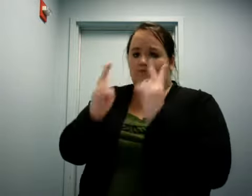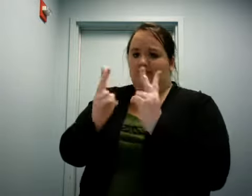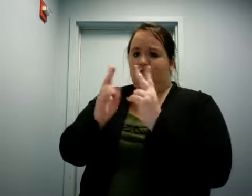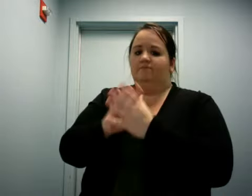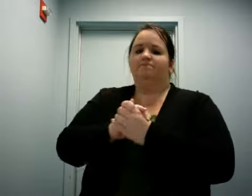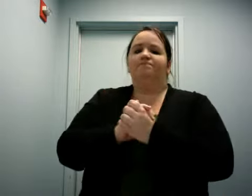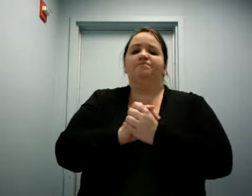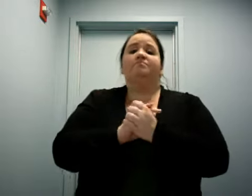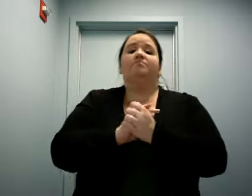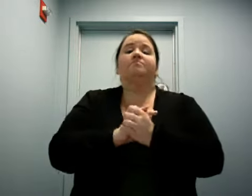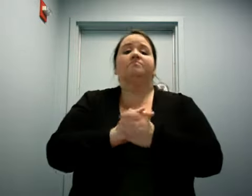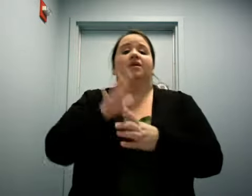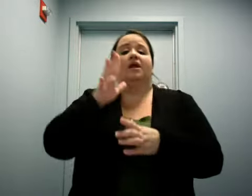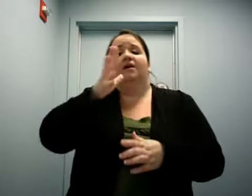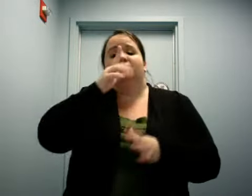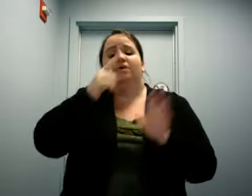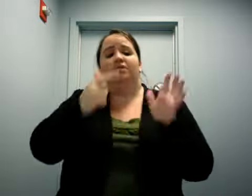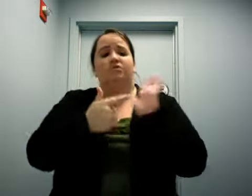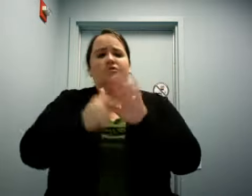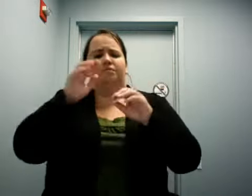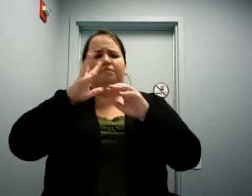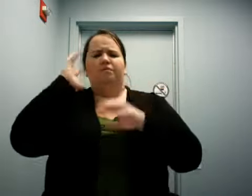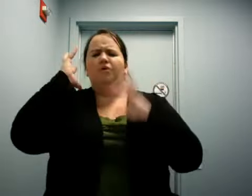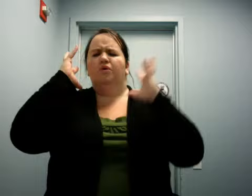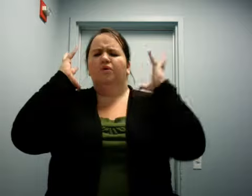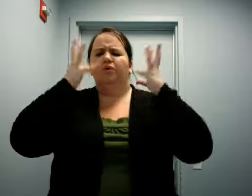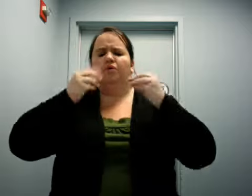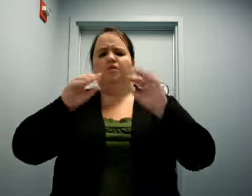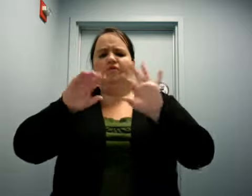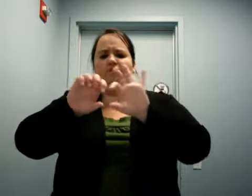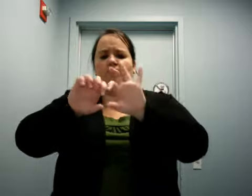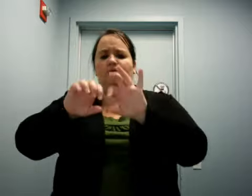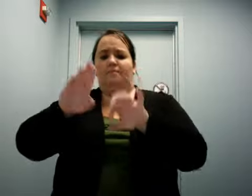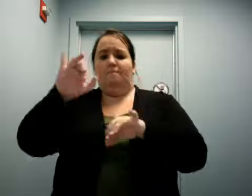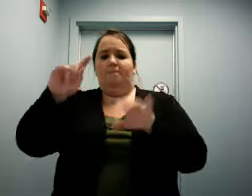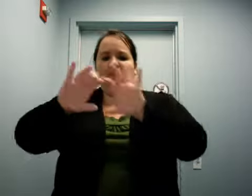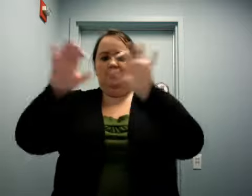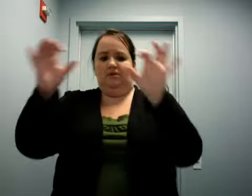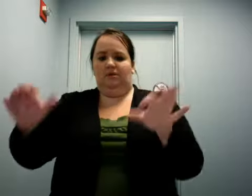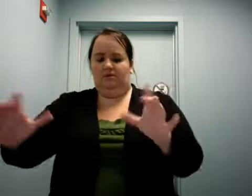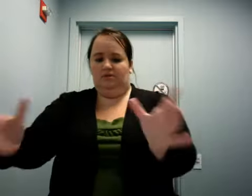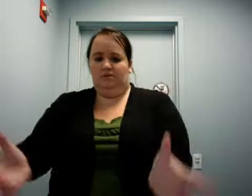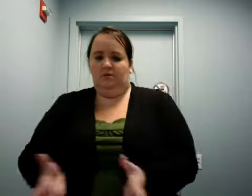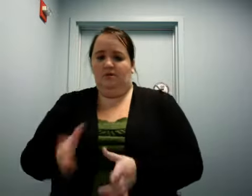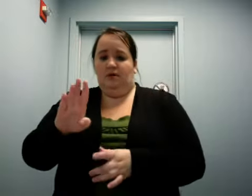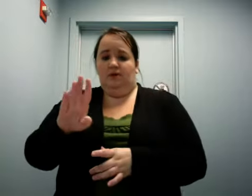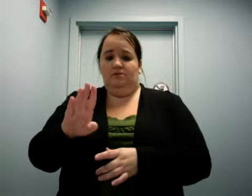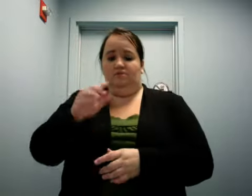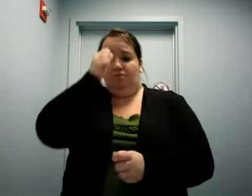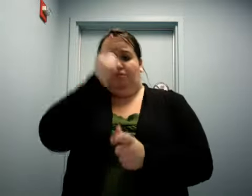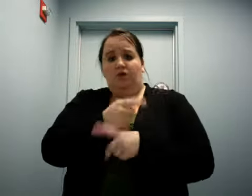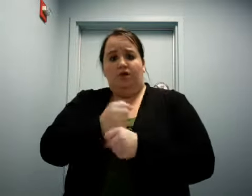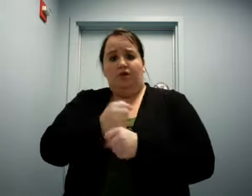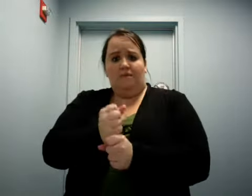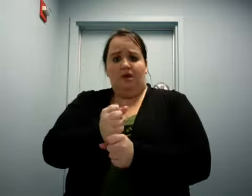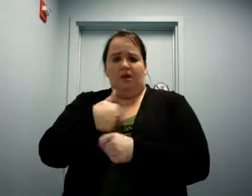a beautifully patterned basket made of dyed raffia that his brother had made. I was startled. It had not